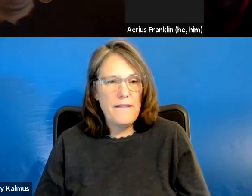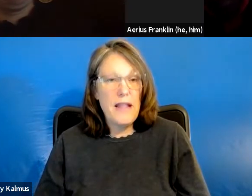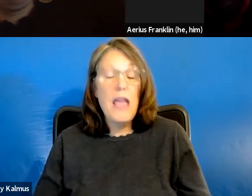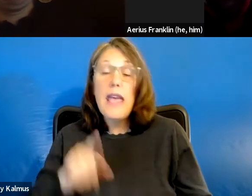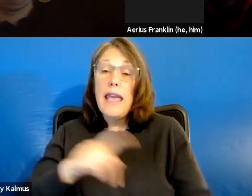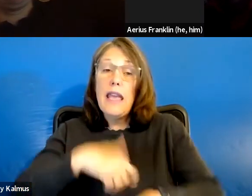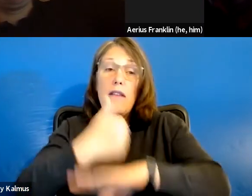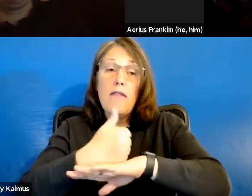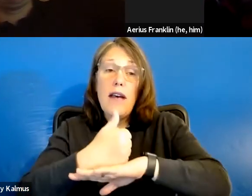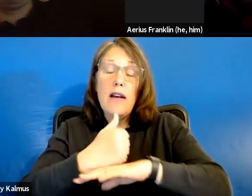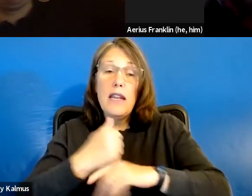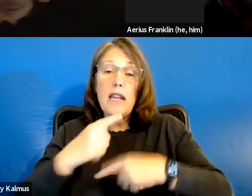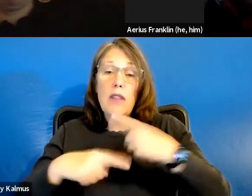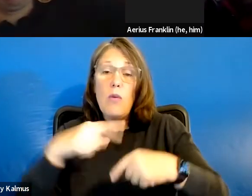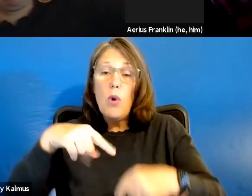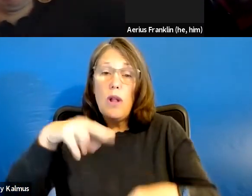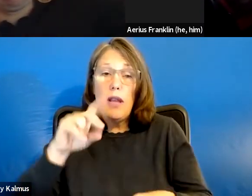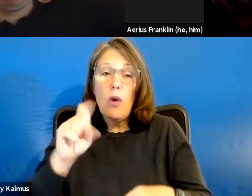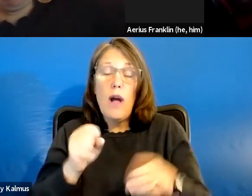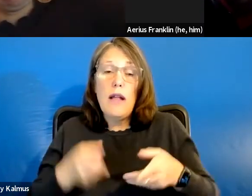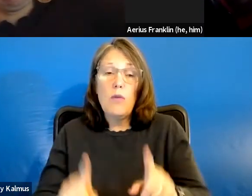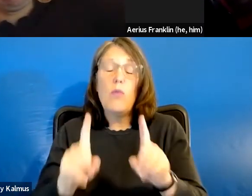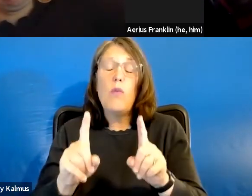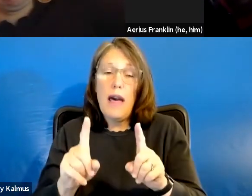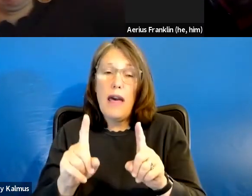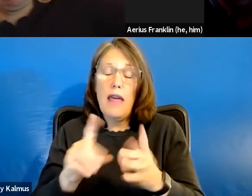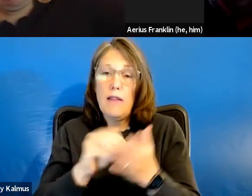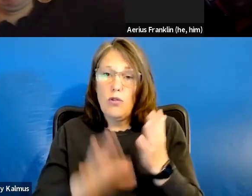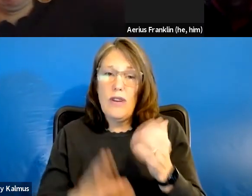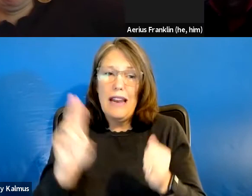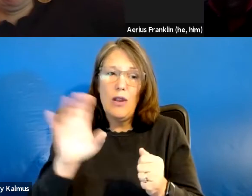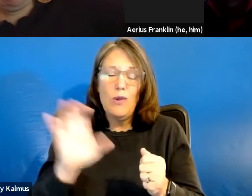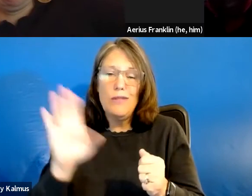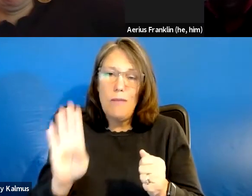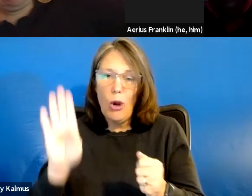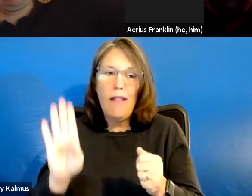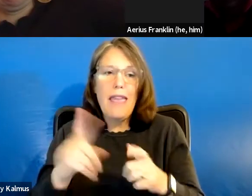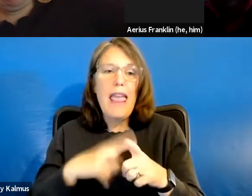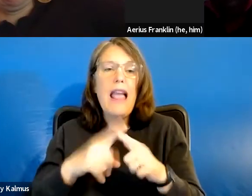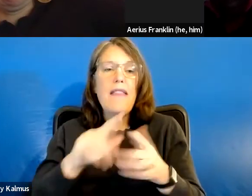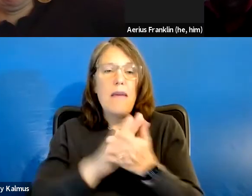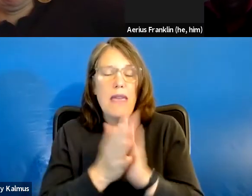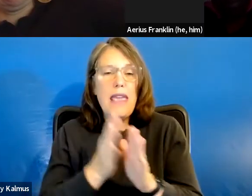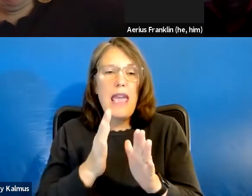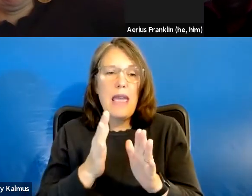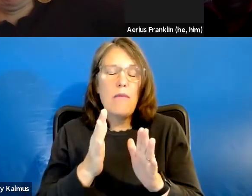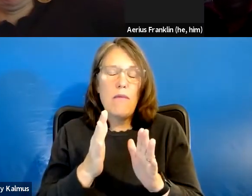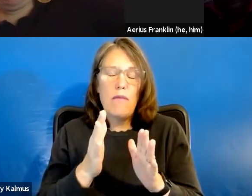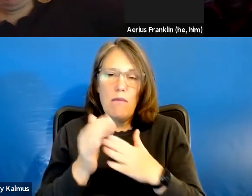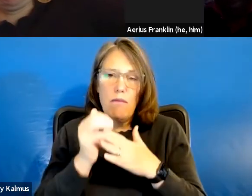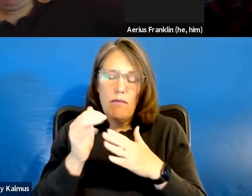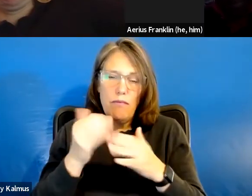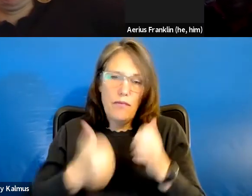He founded the Rolling Quads while a student at University of California, Berkeley, and later became the head of the Berkeley Center for